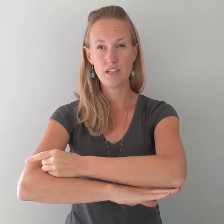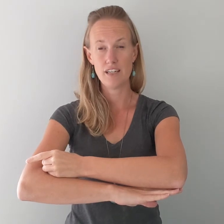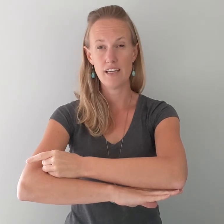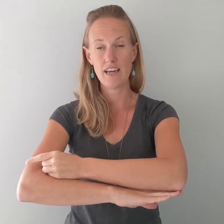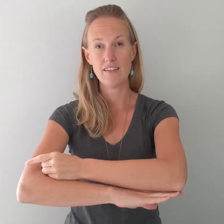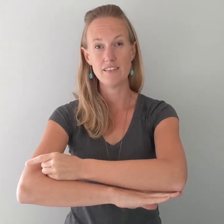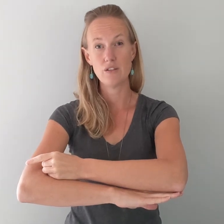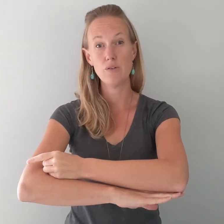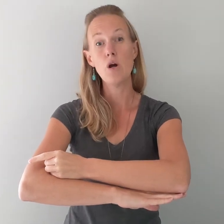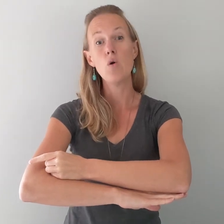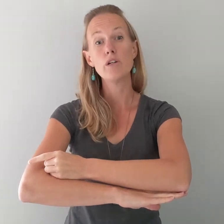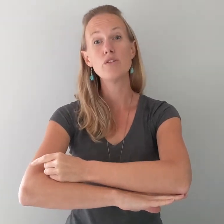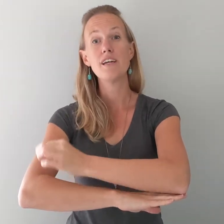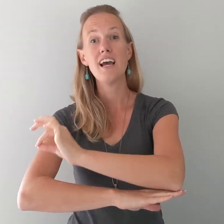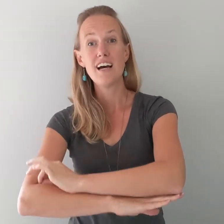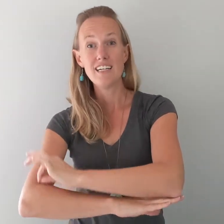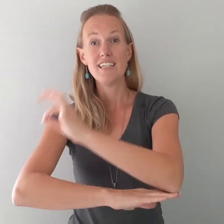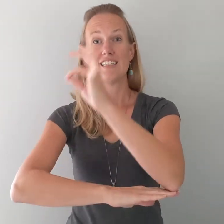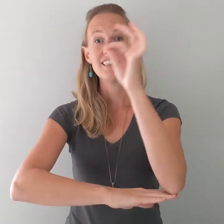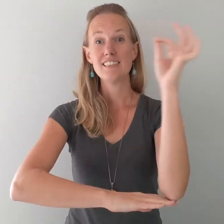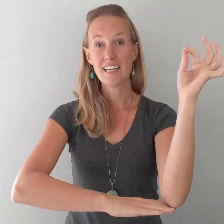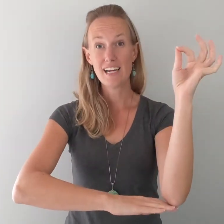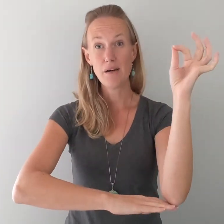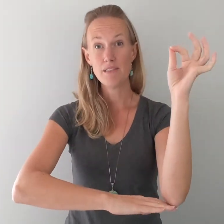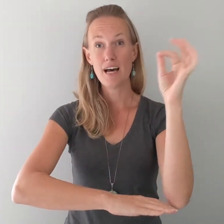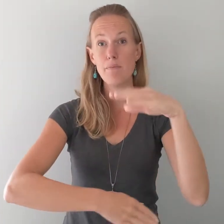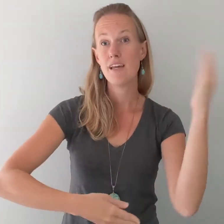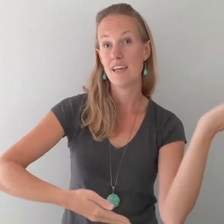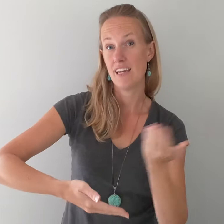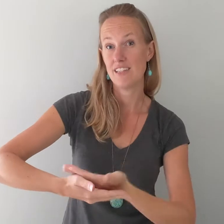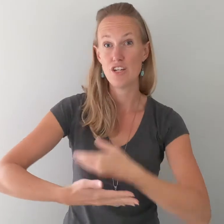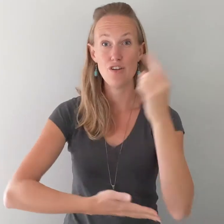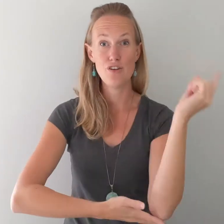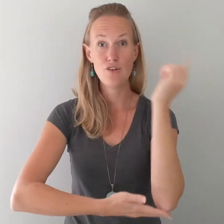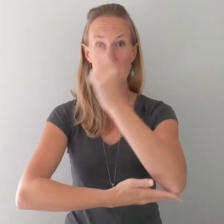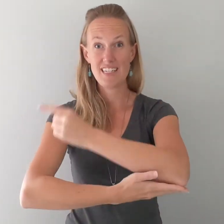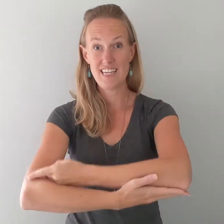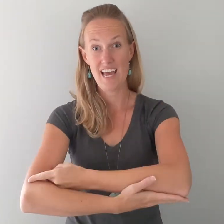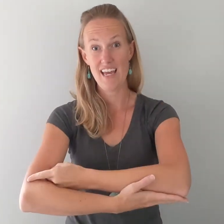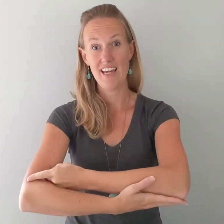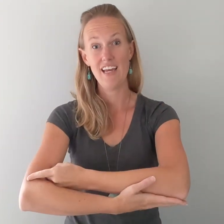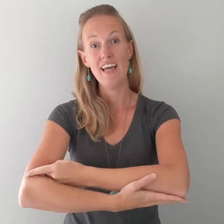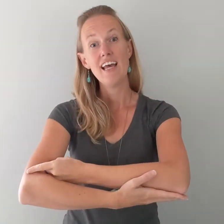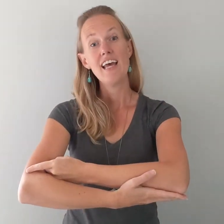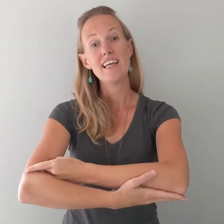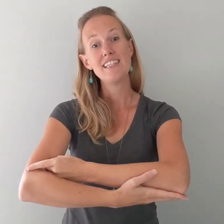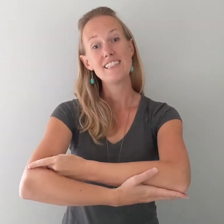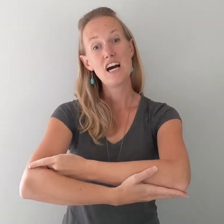dawning again. So we're doing sun comes up, it's a new day. And then it's time